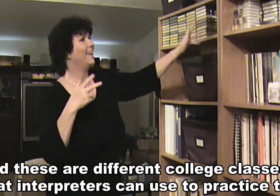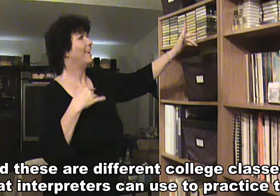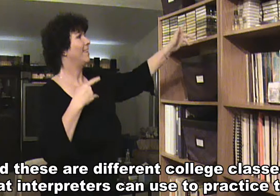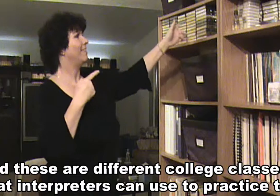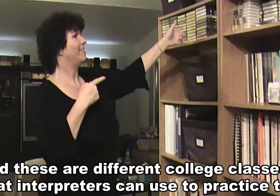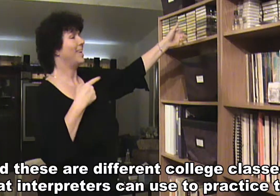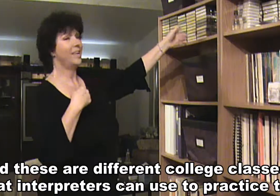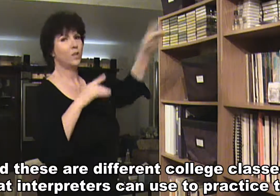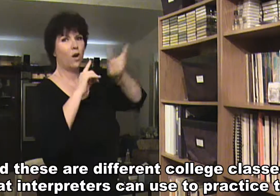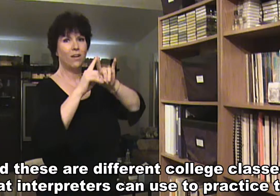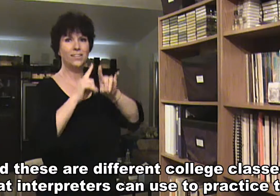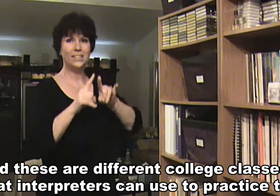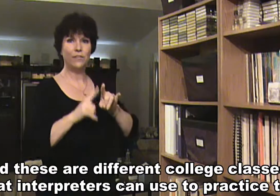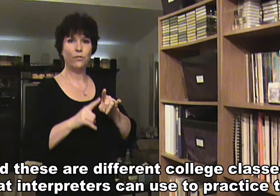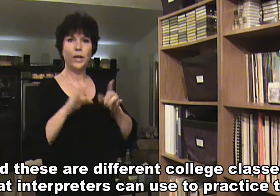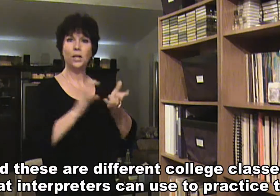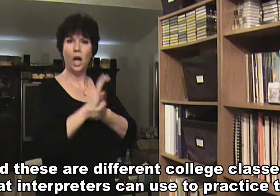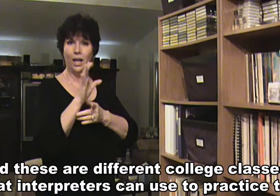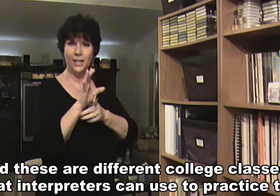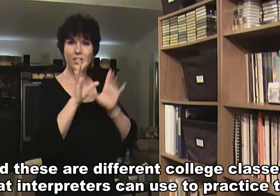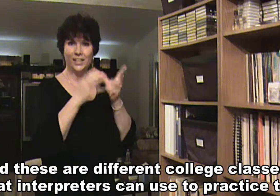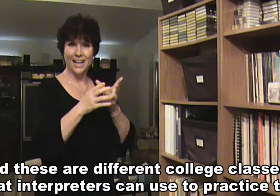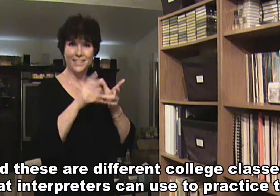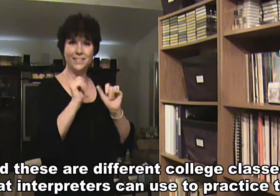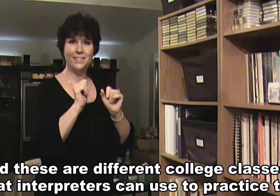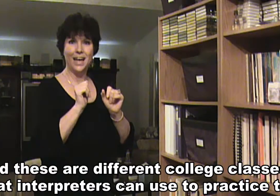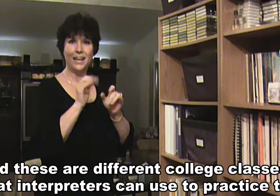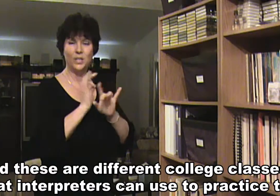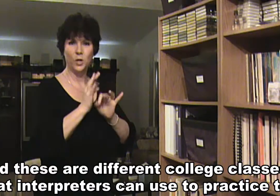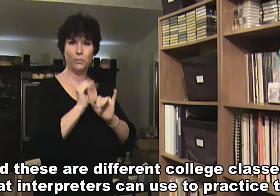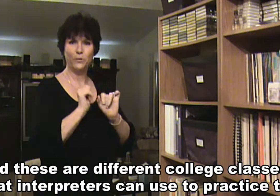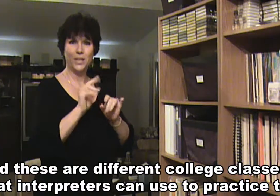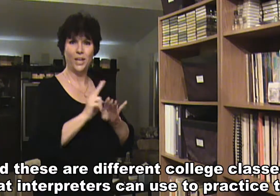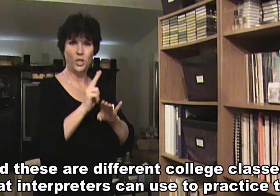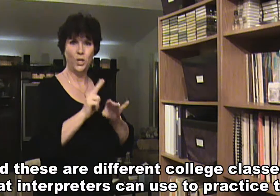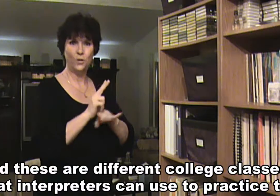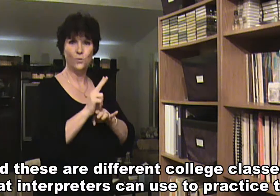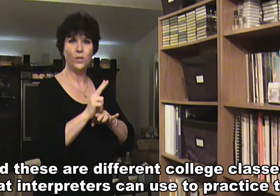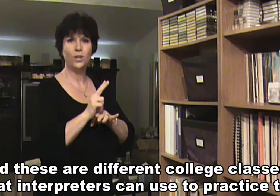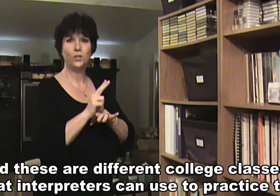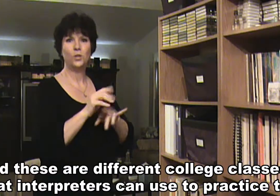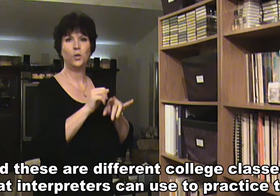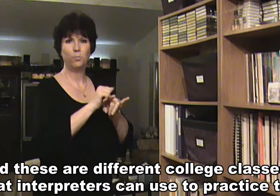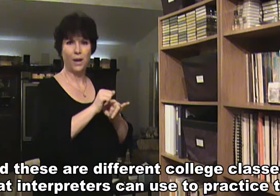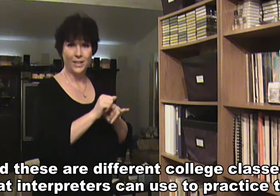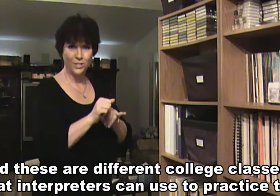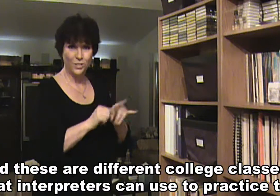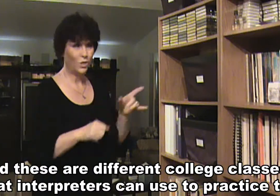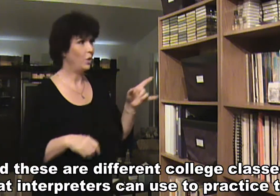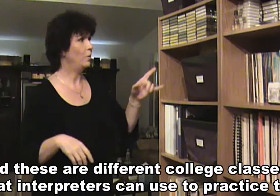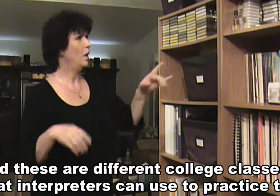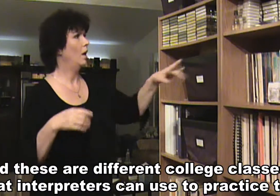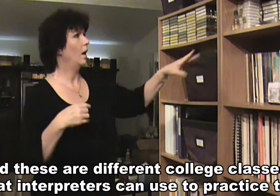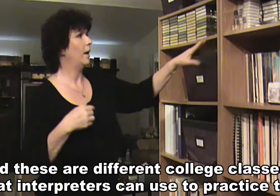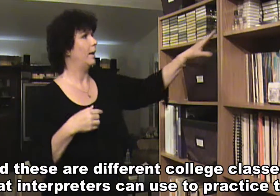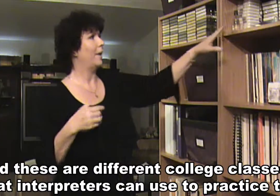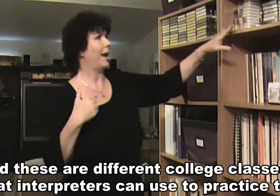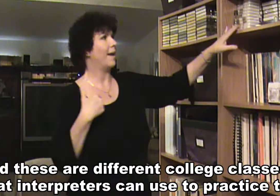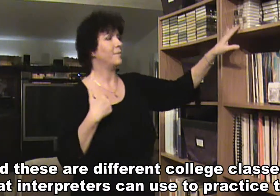And these are different college classes that interpreters can use to practice to. I have